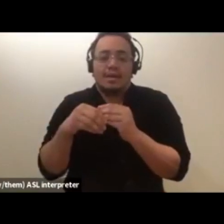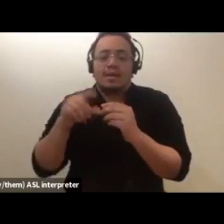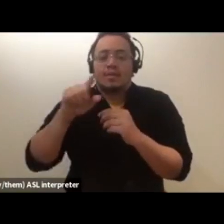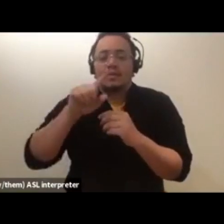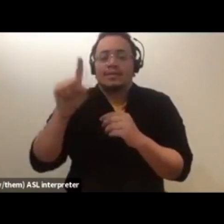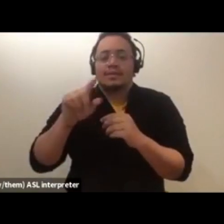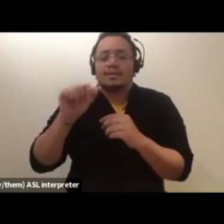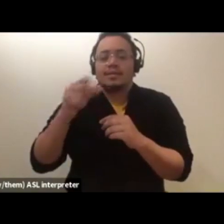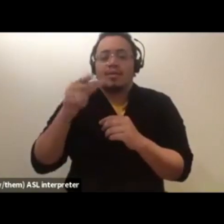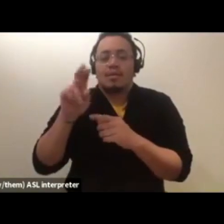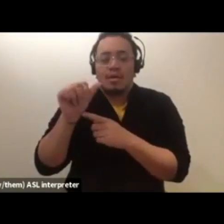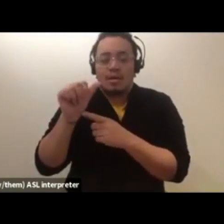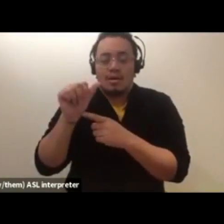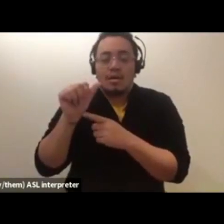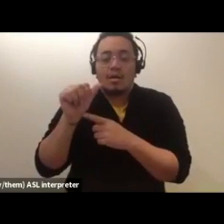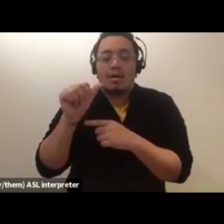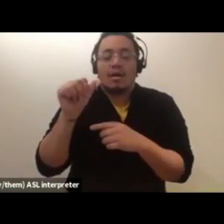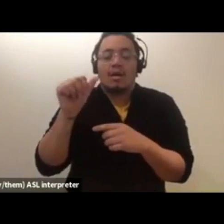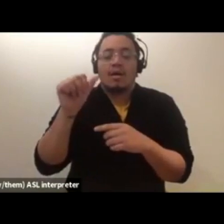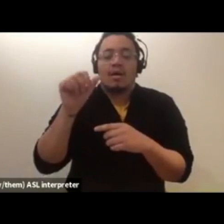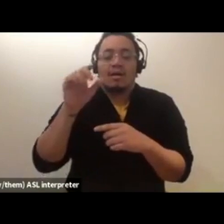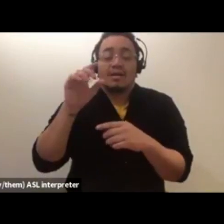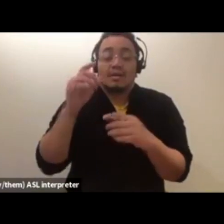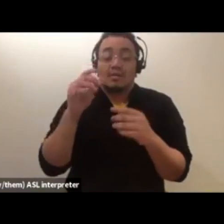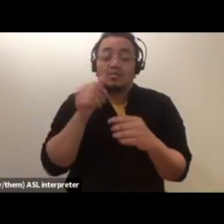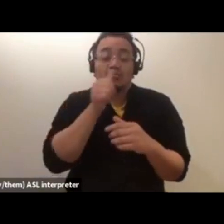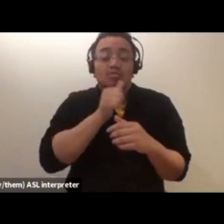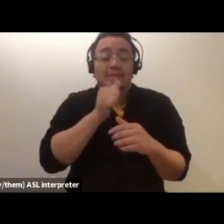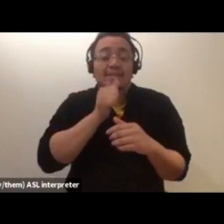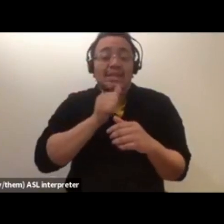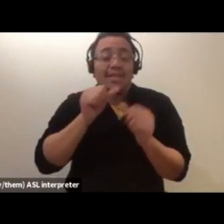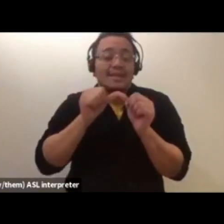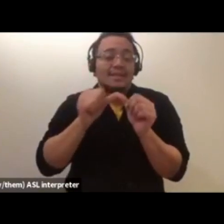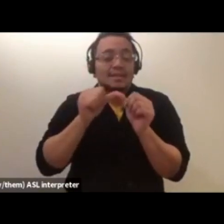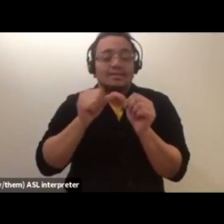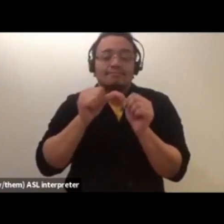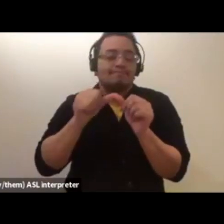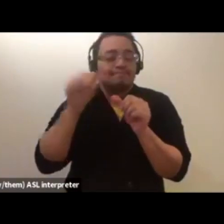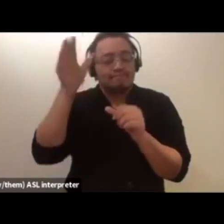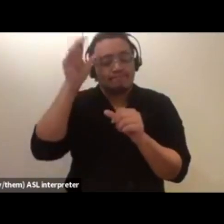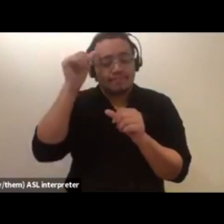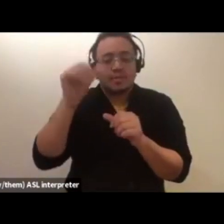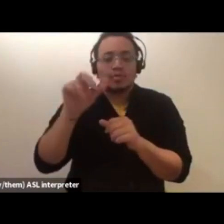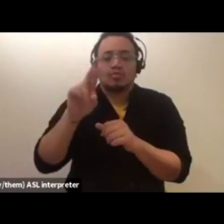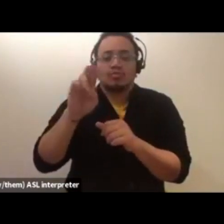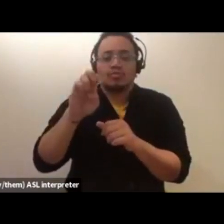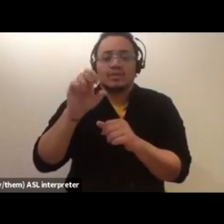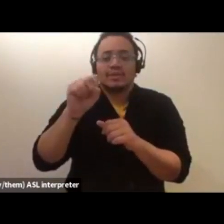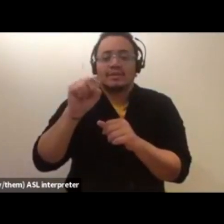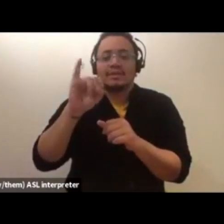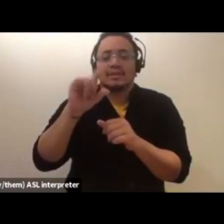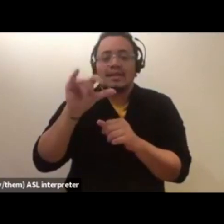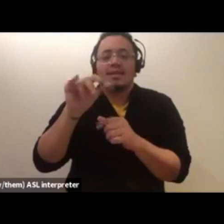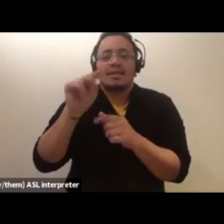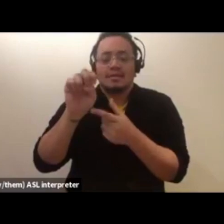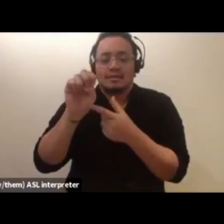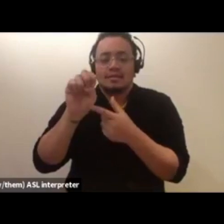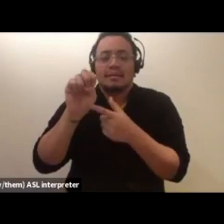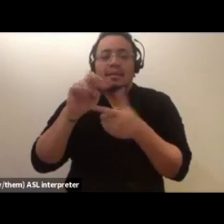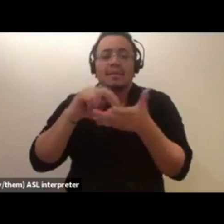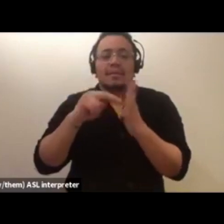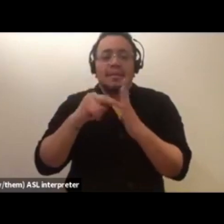collection. It looks like us collecting that data and using that data correctly. This current administration, at